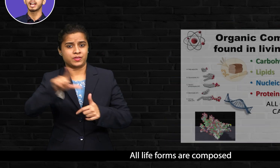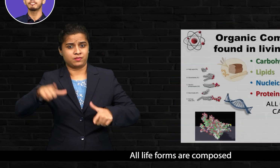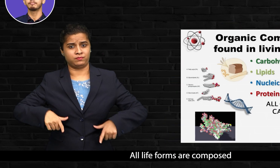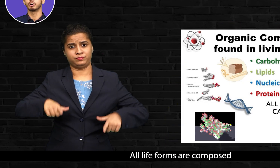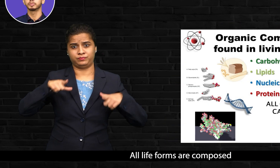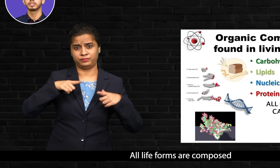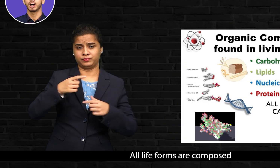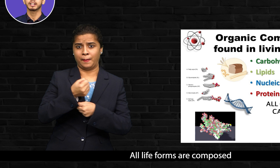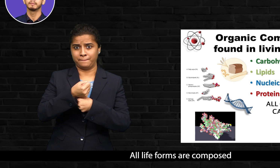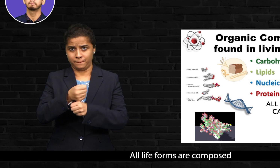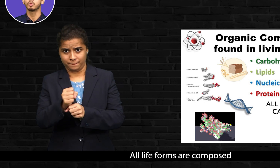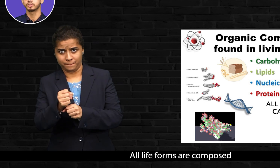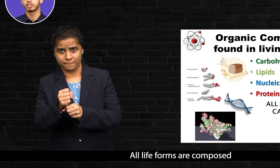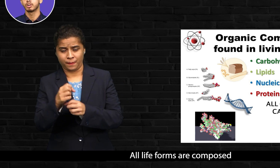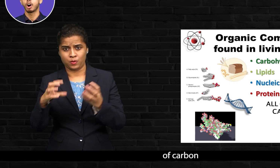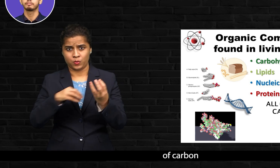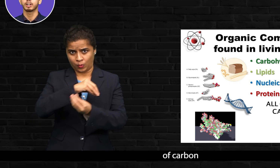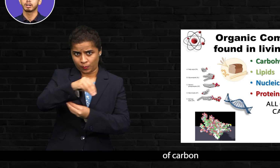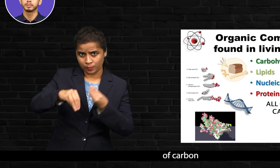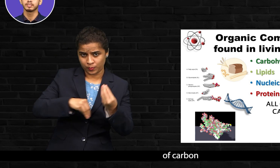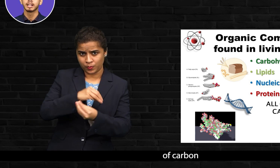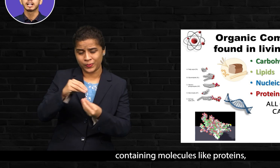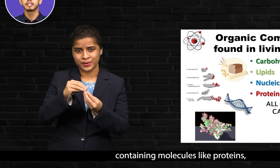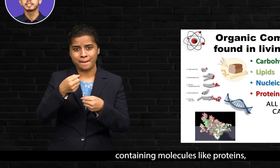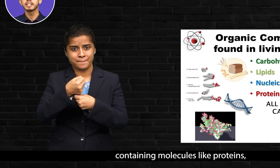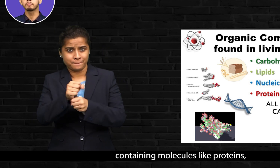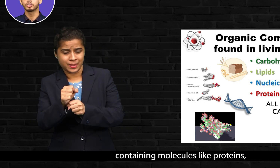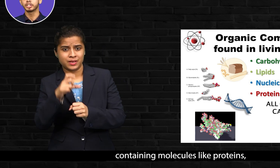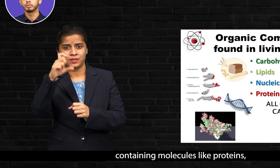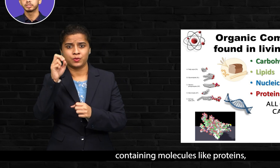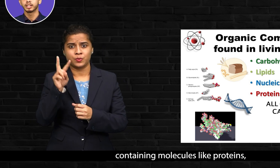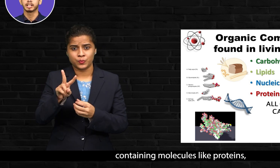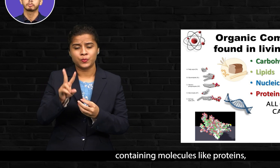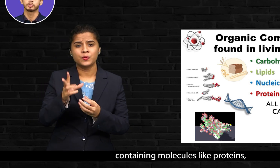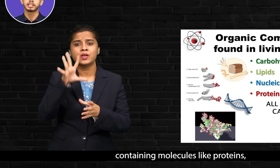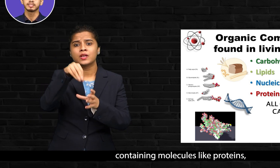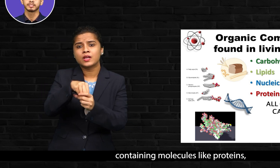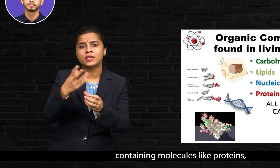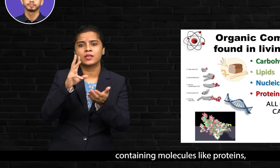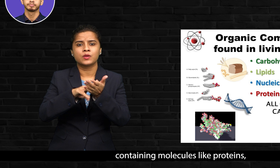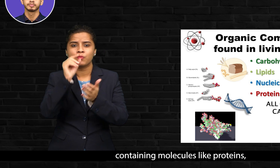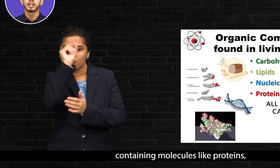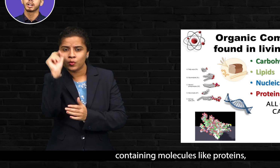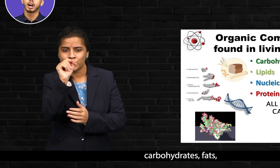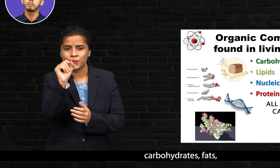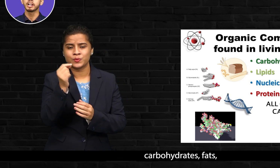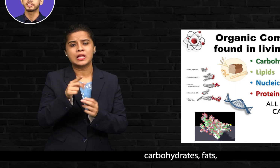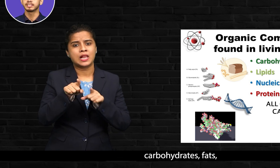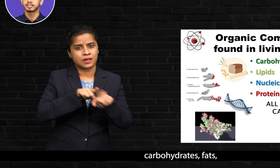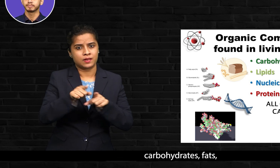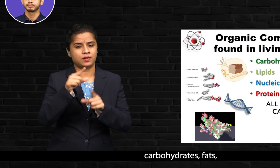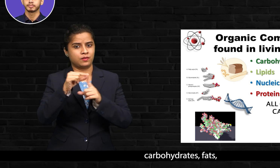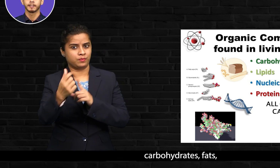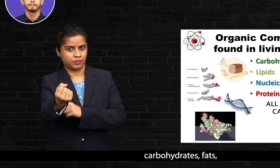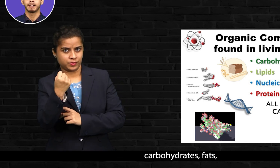All life forms are composed of carbon containing molecules like proteins,